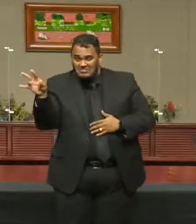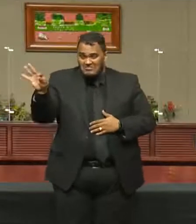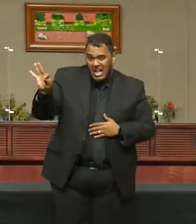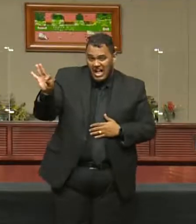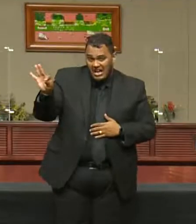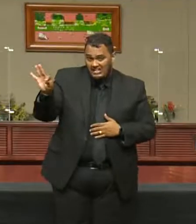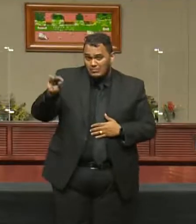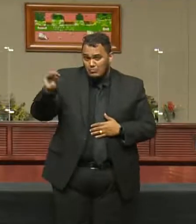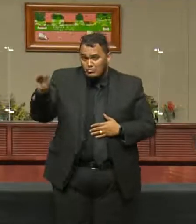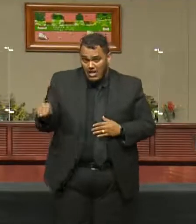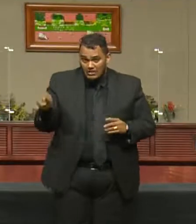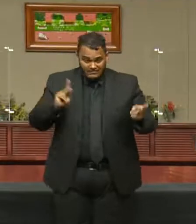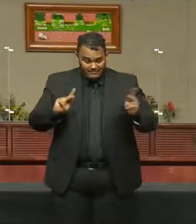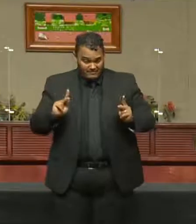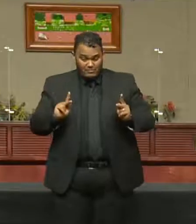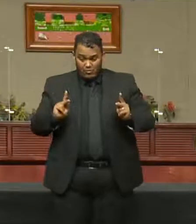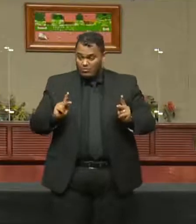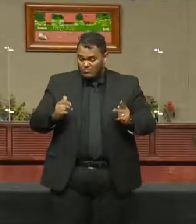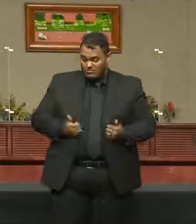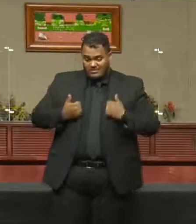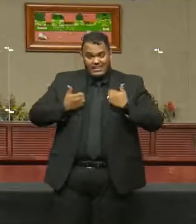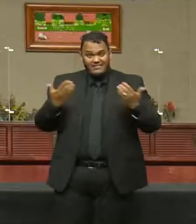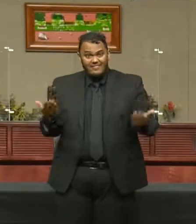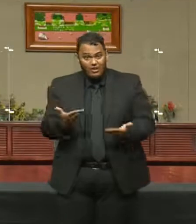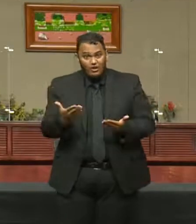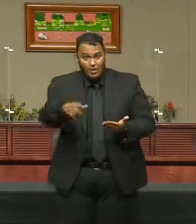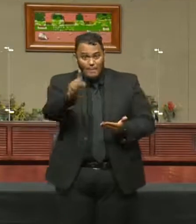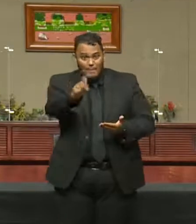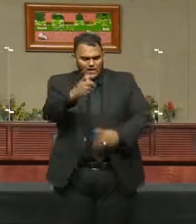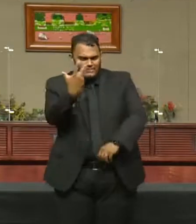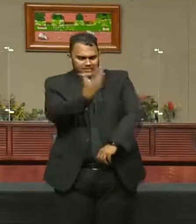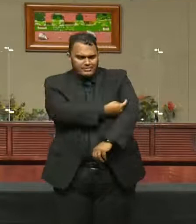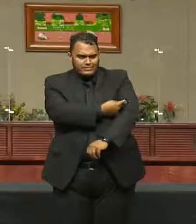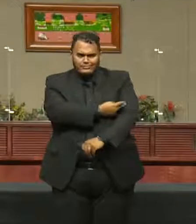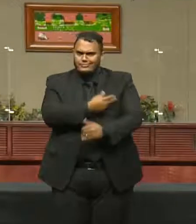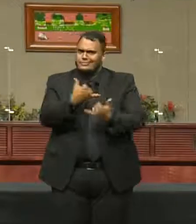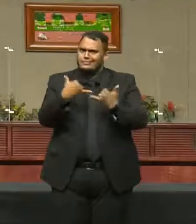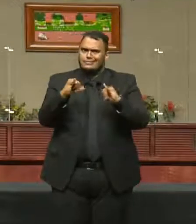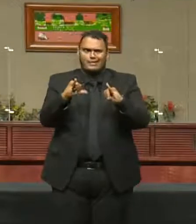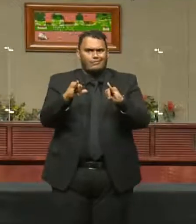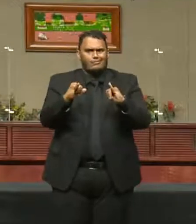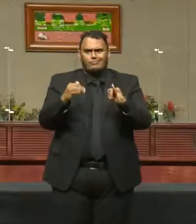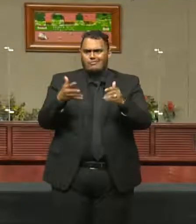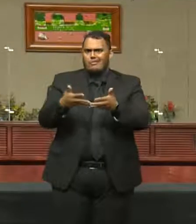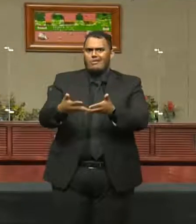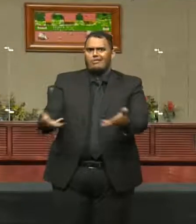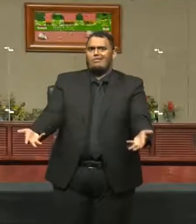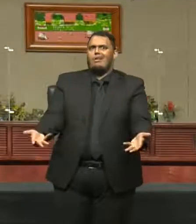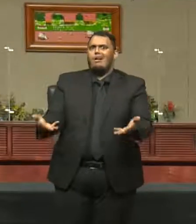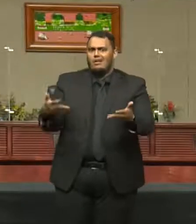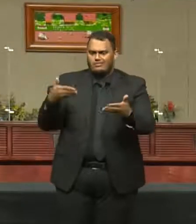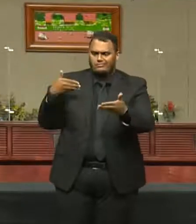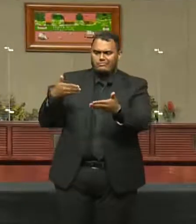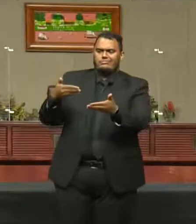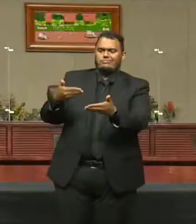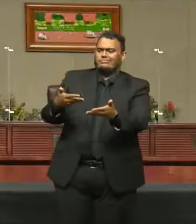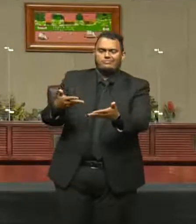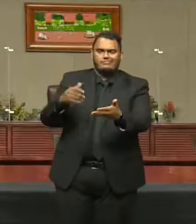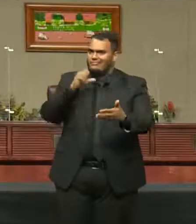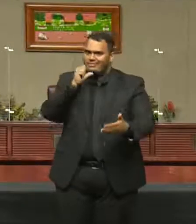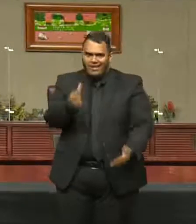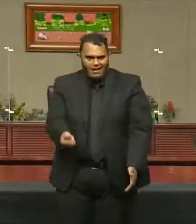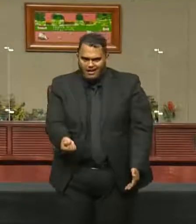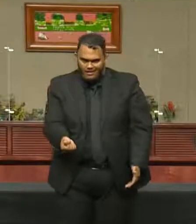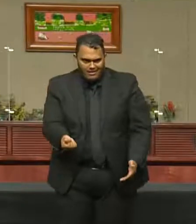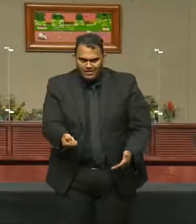still have a good ways to go. So I think that there's still new cases every day. There's still people